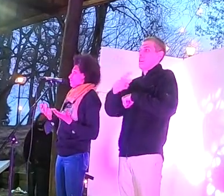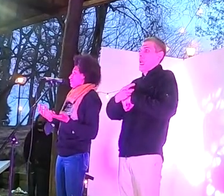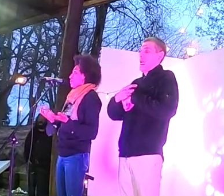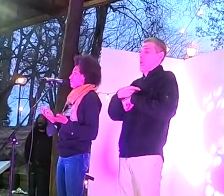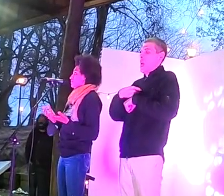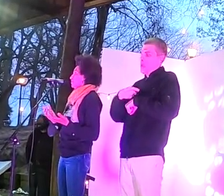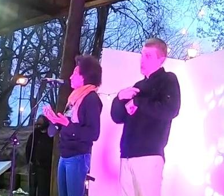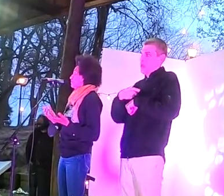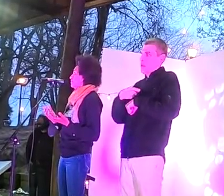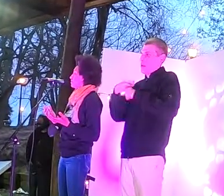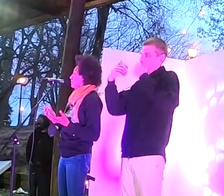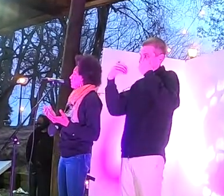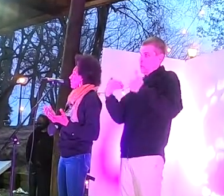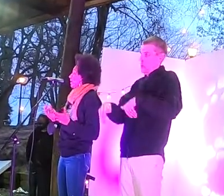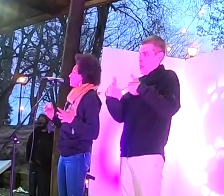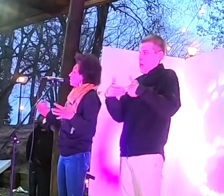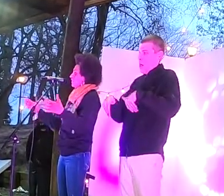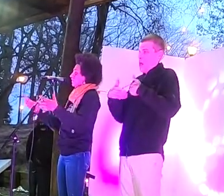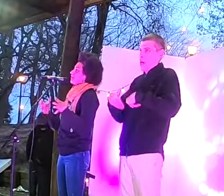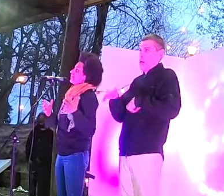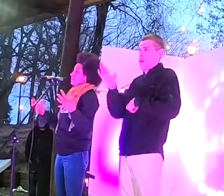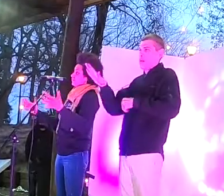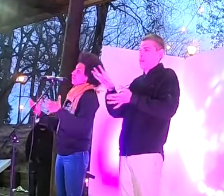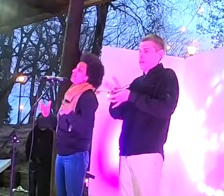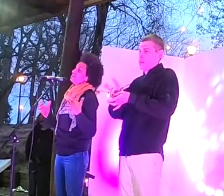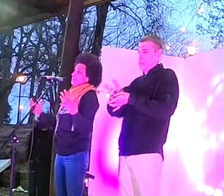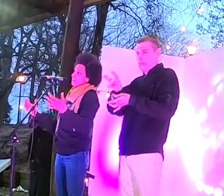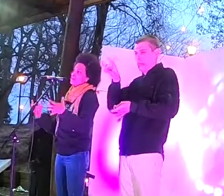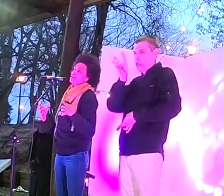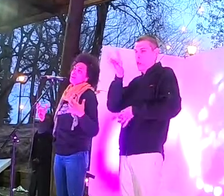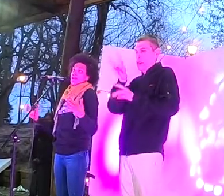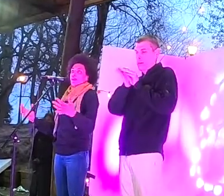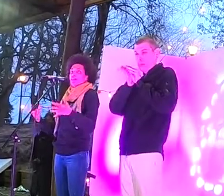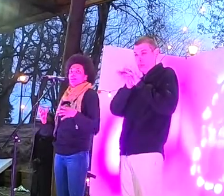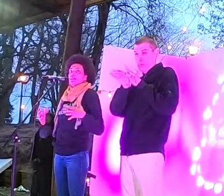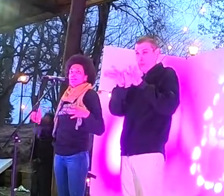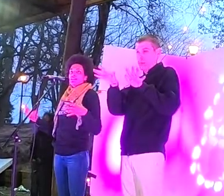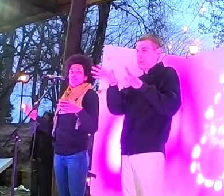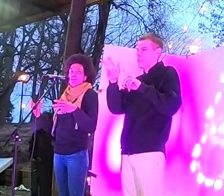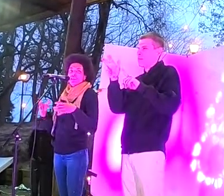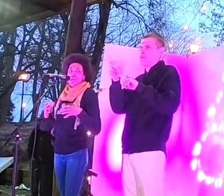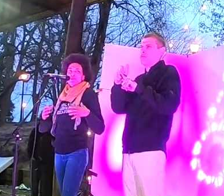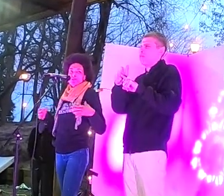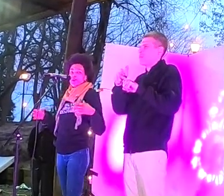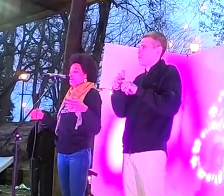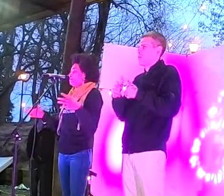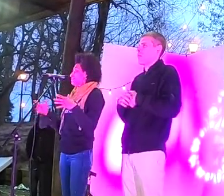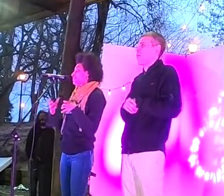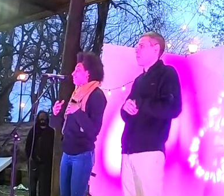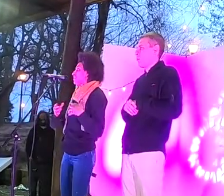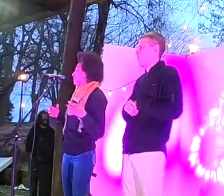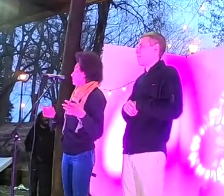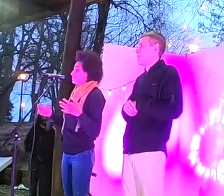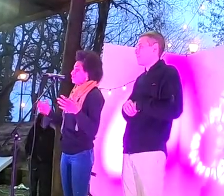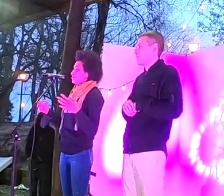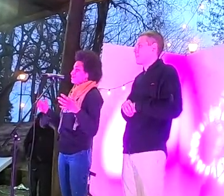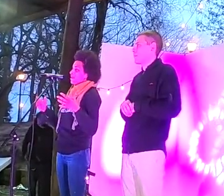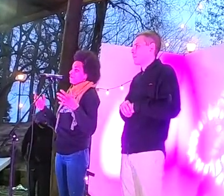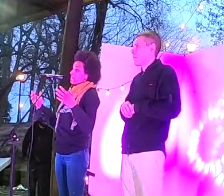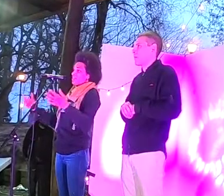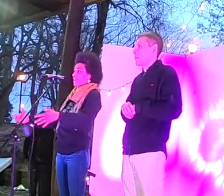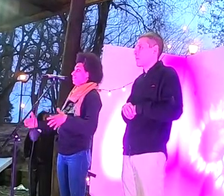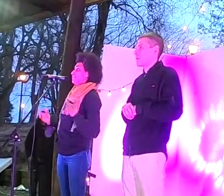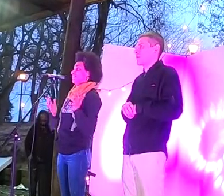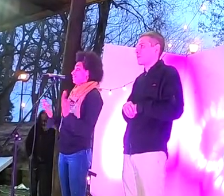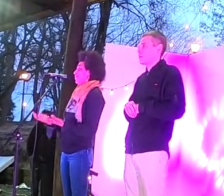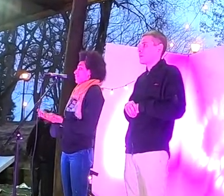Miss Braxton Johnson's sphere of influence is. And I was lucky to